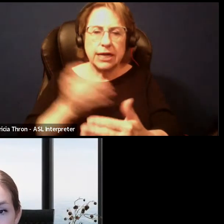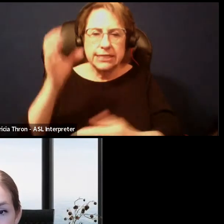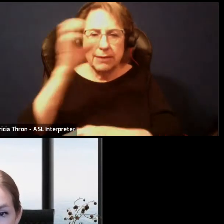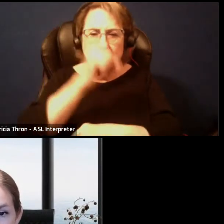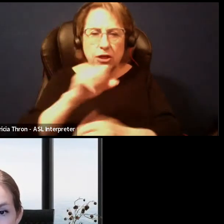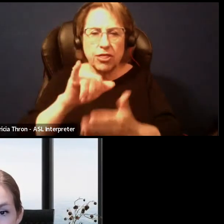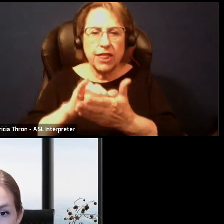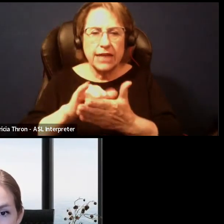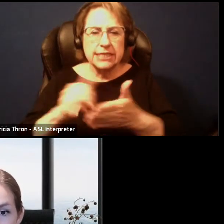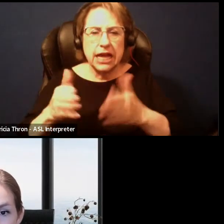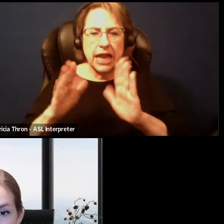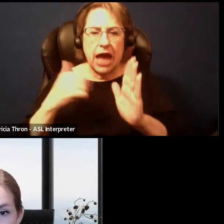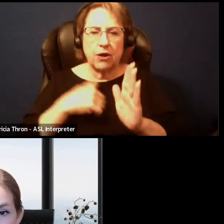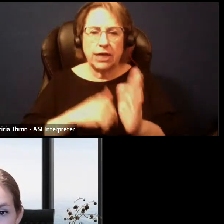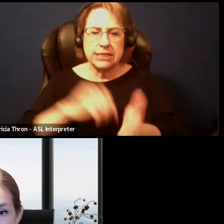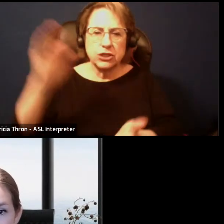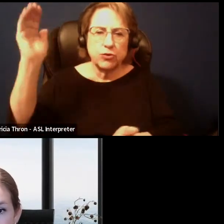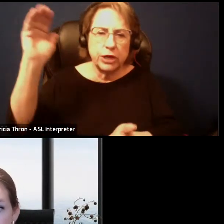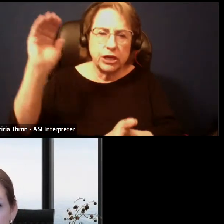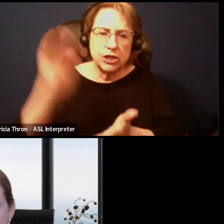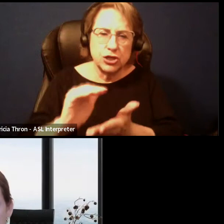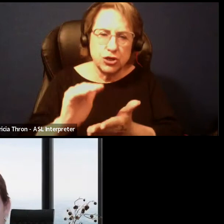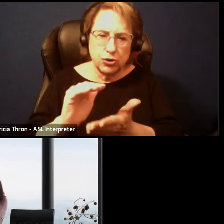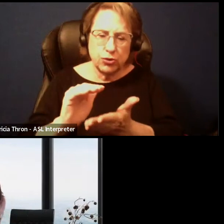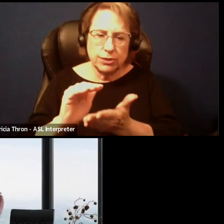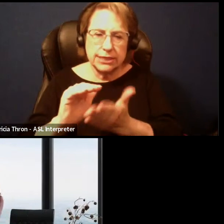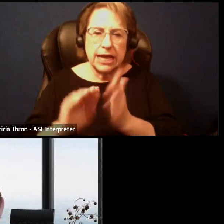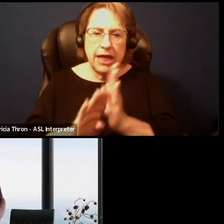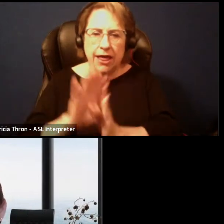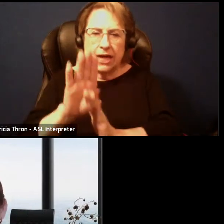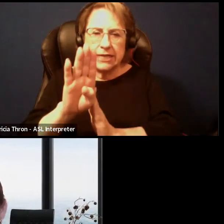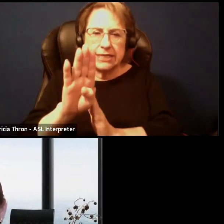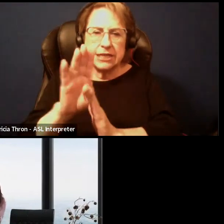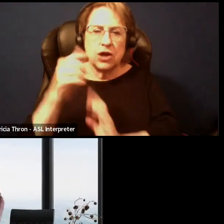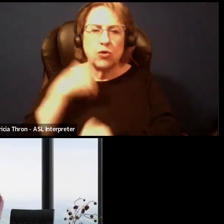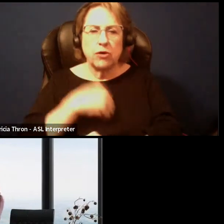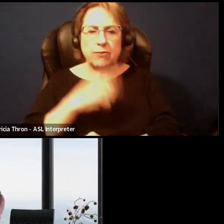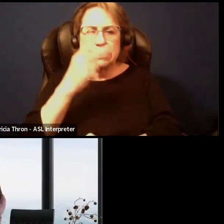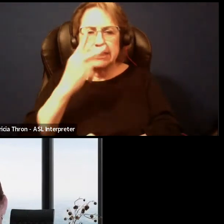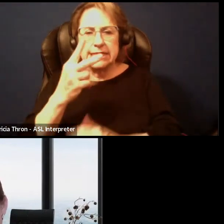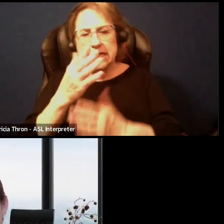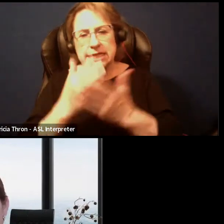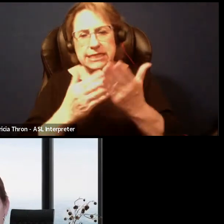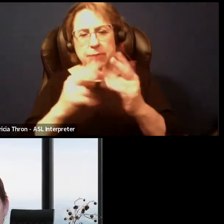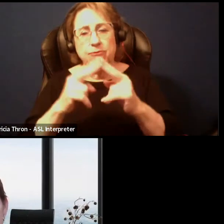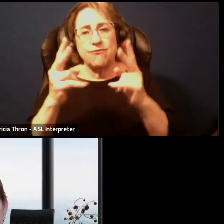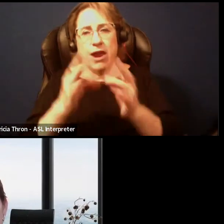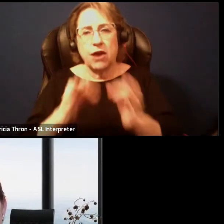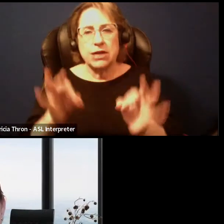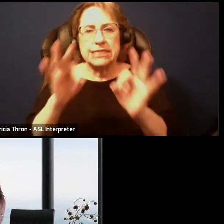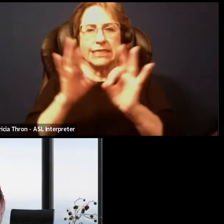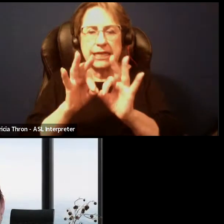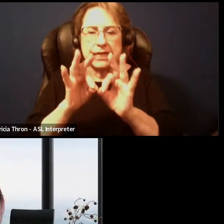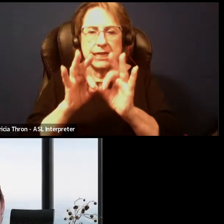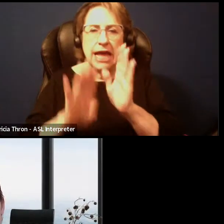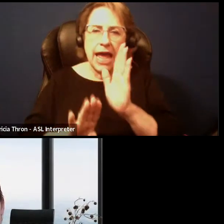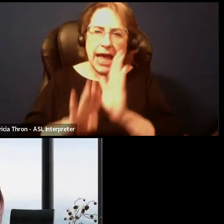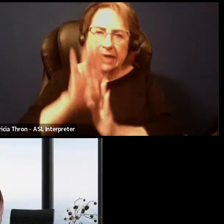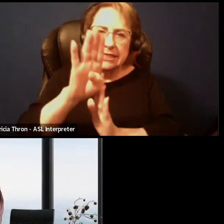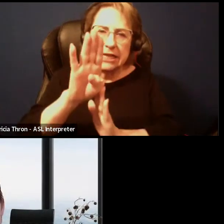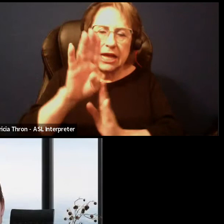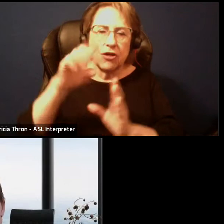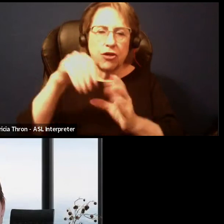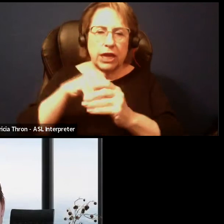construction. As you know, I noted to the board, we've been seeing some pretty significant or very significant escalations in the construction